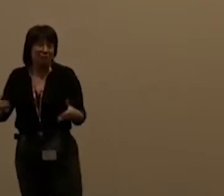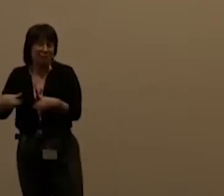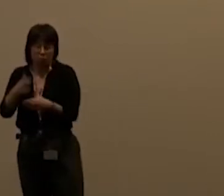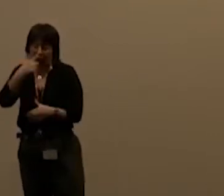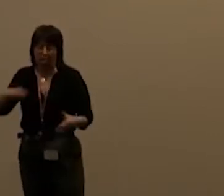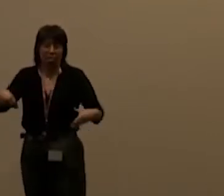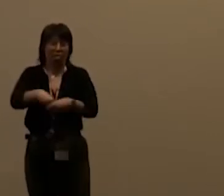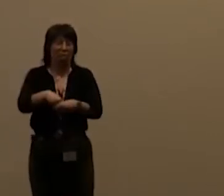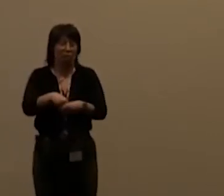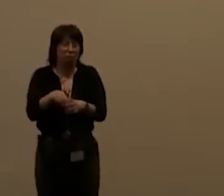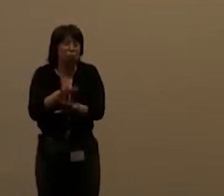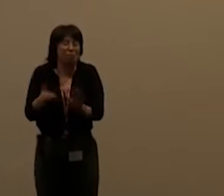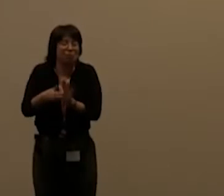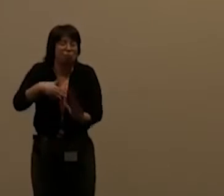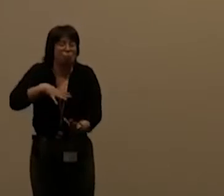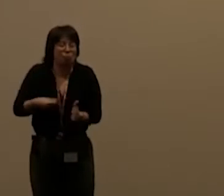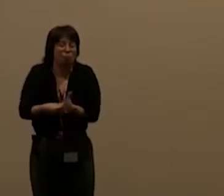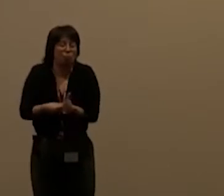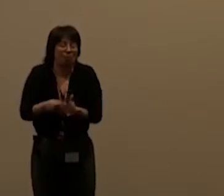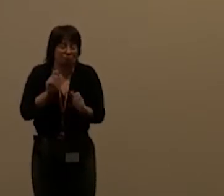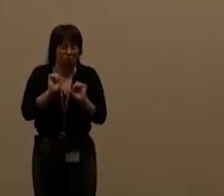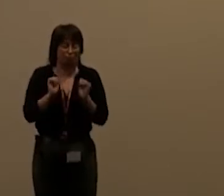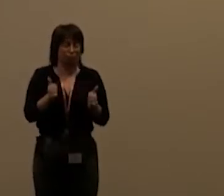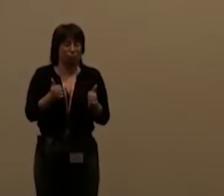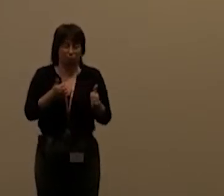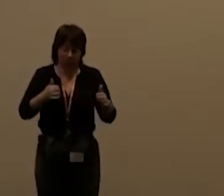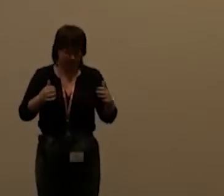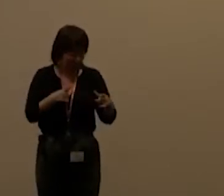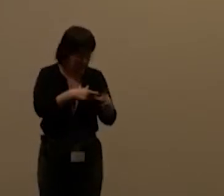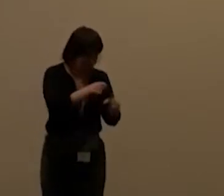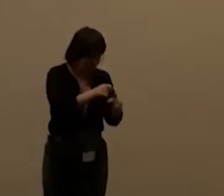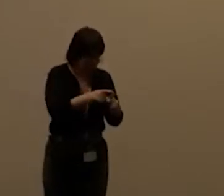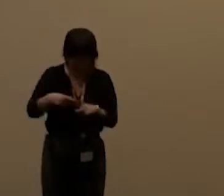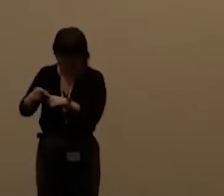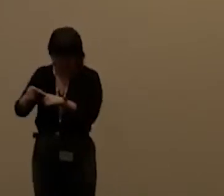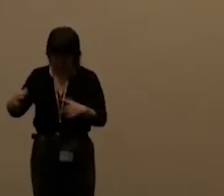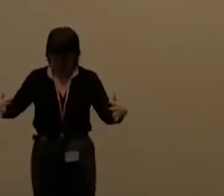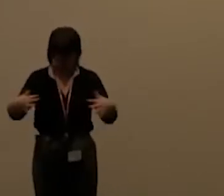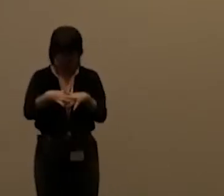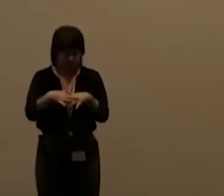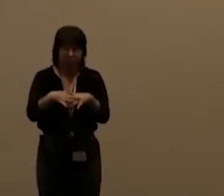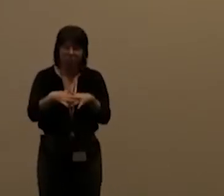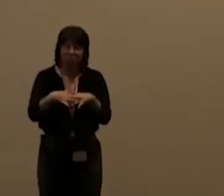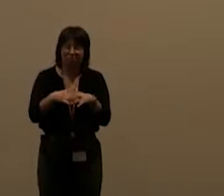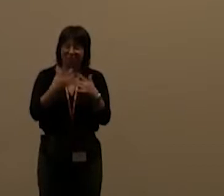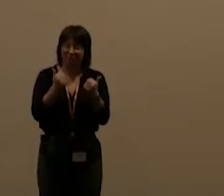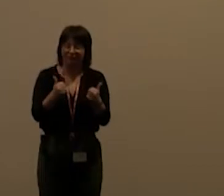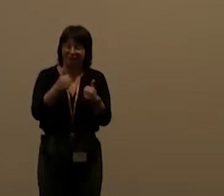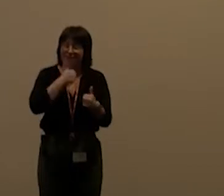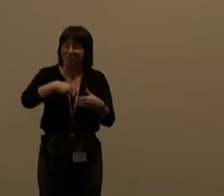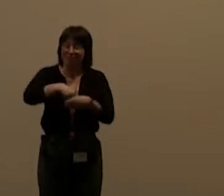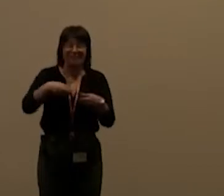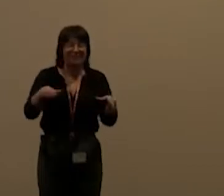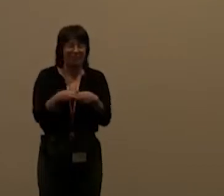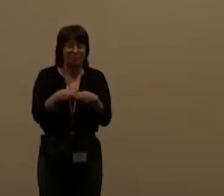connectors at no additional cost. So it's a really cool way to build Fusion apps, right? To integrate with your APIs and have those within Teams. Now, of course, we have an